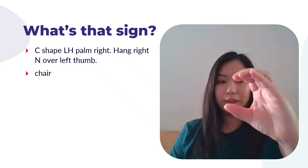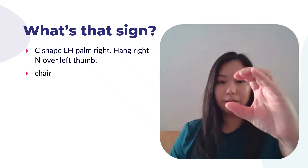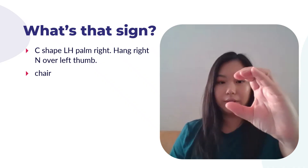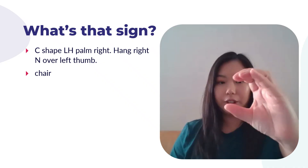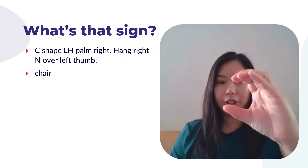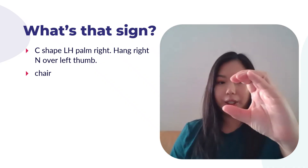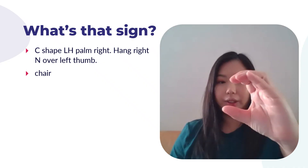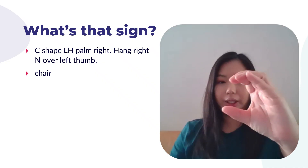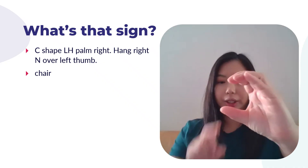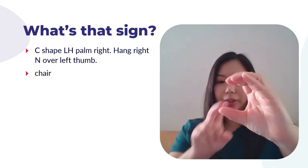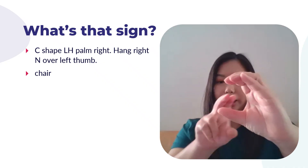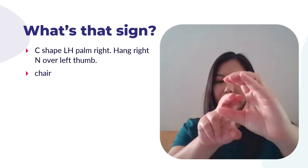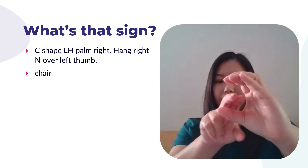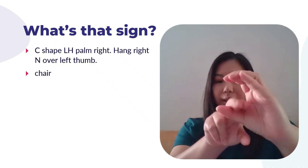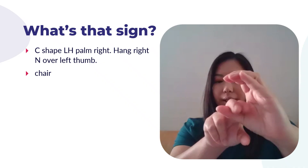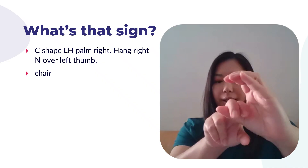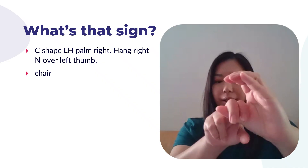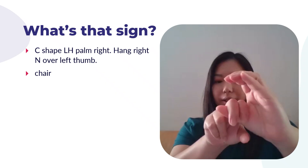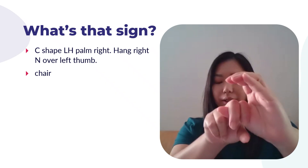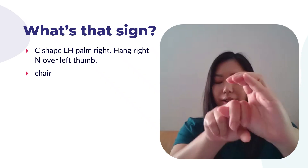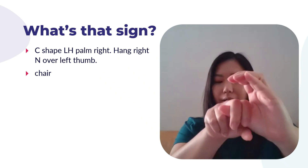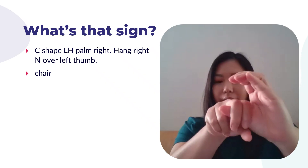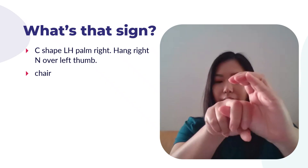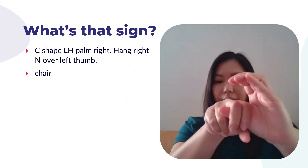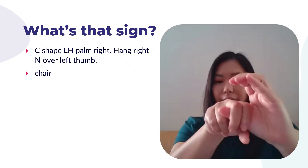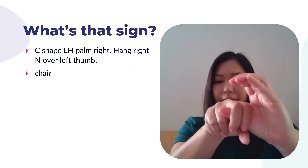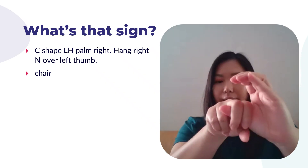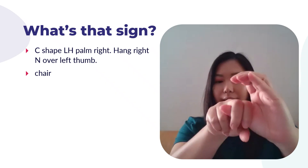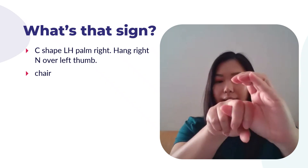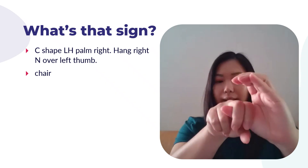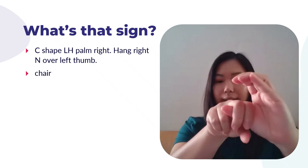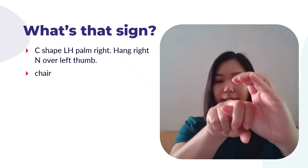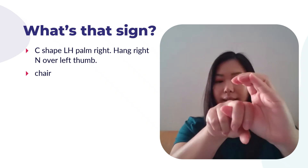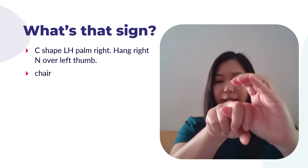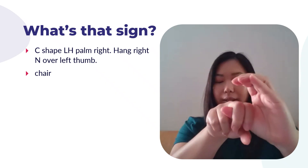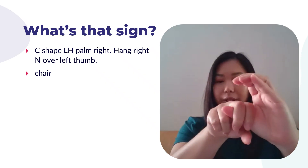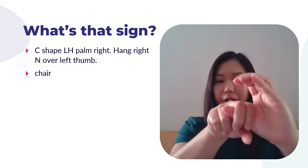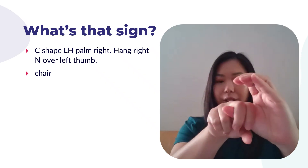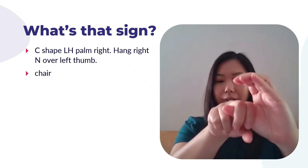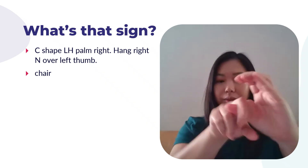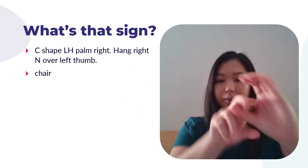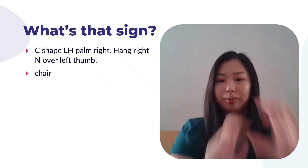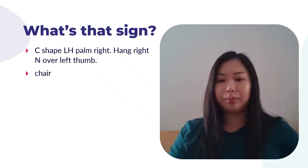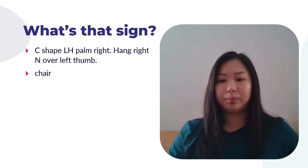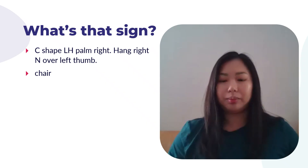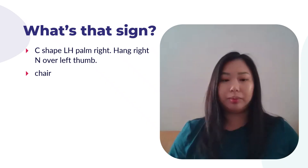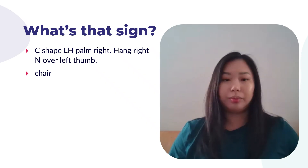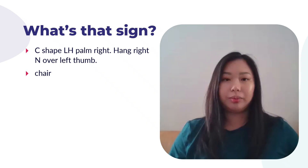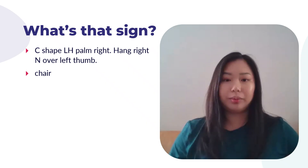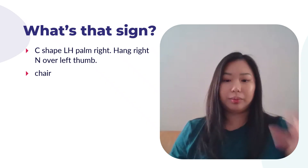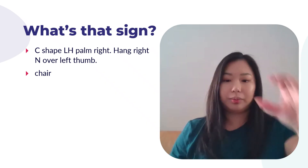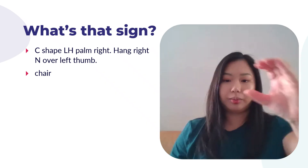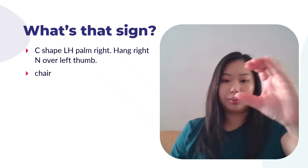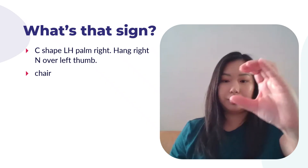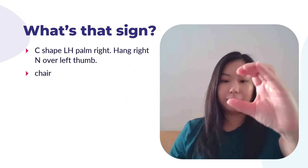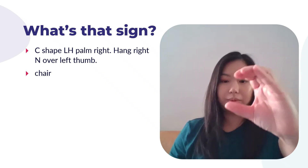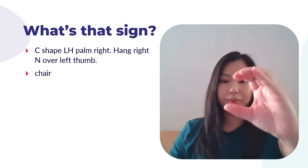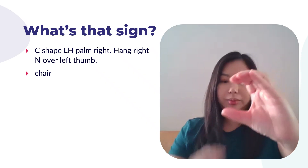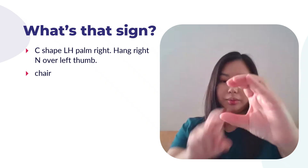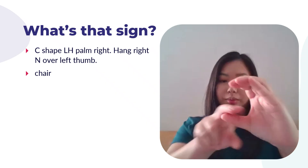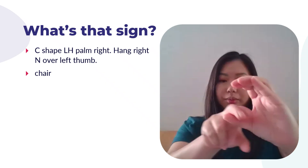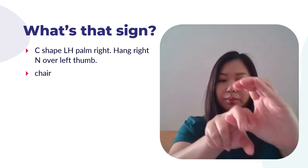C for chair, and you hang an N, or it looks like legs sitting on a chair.